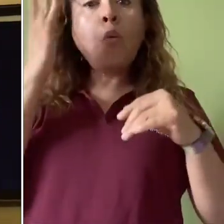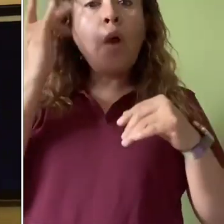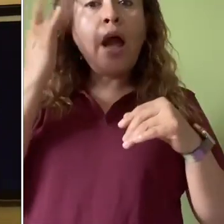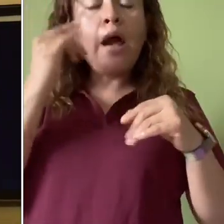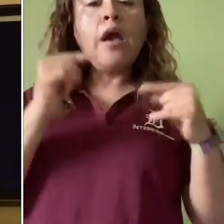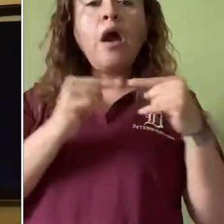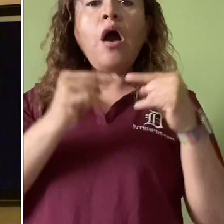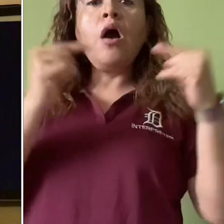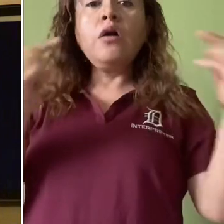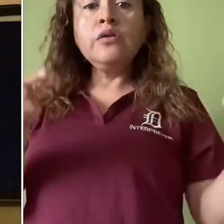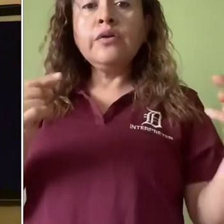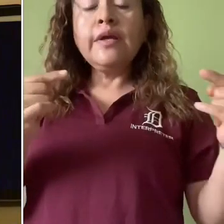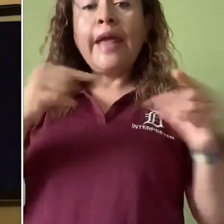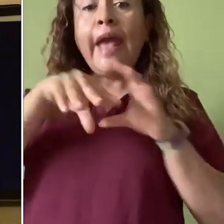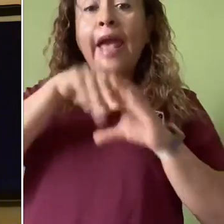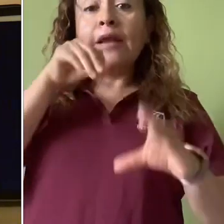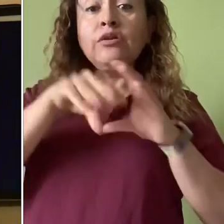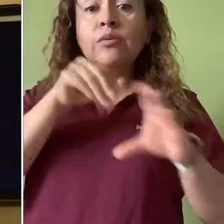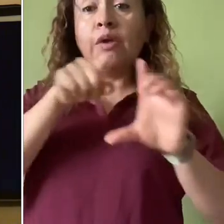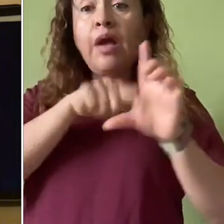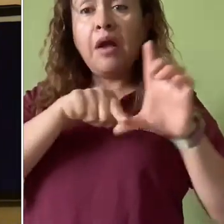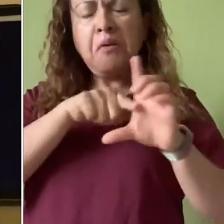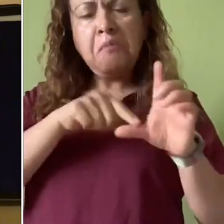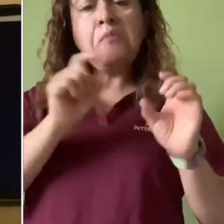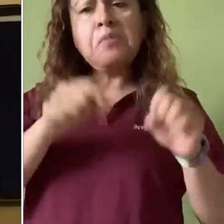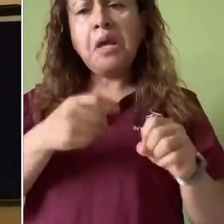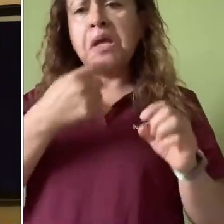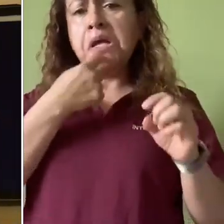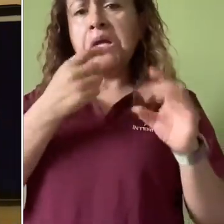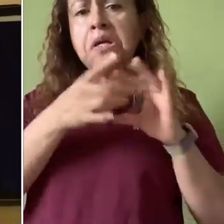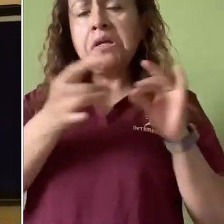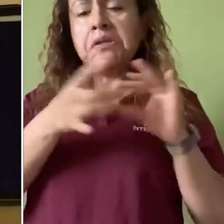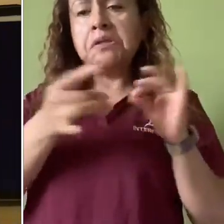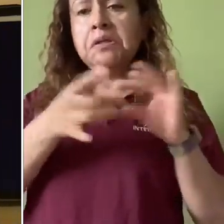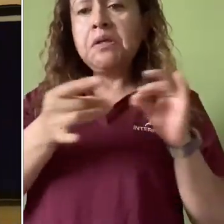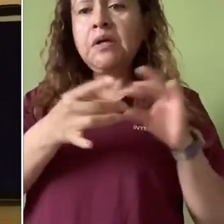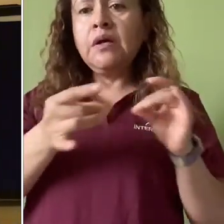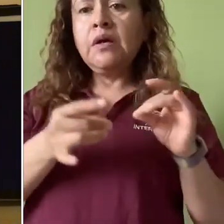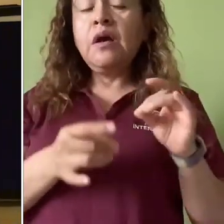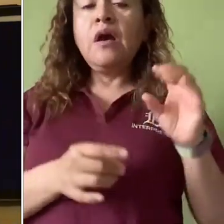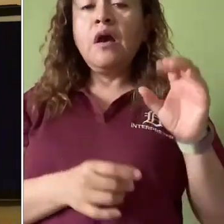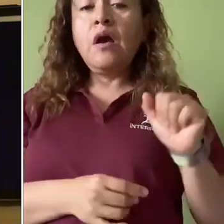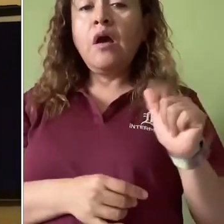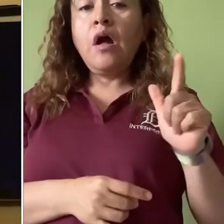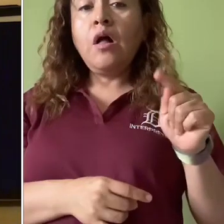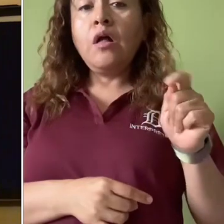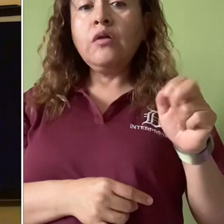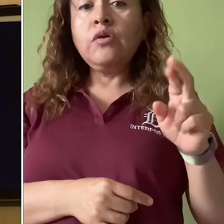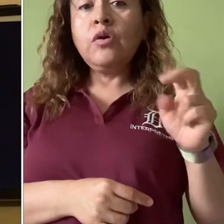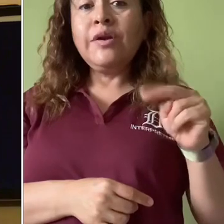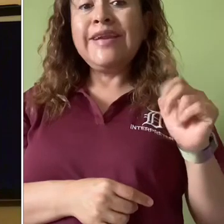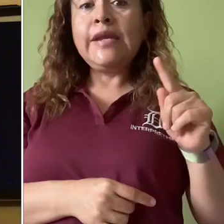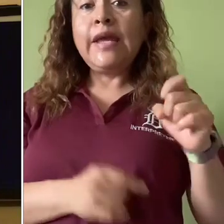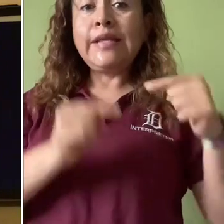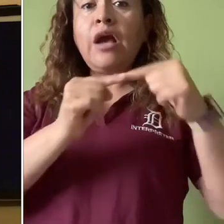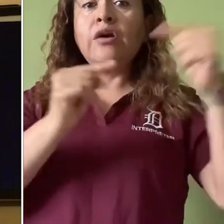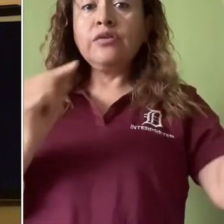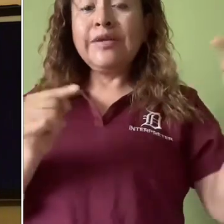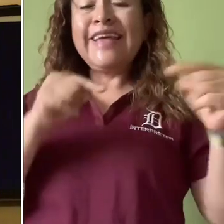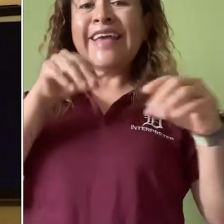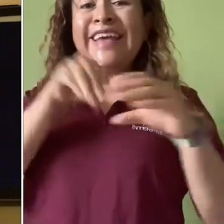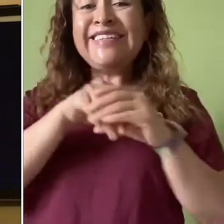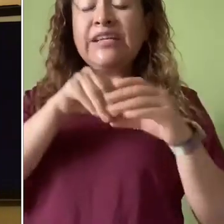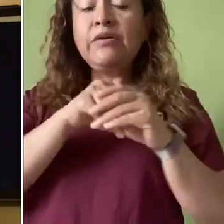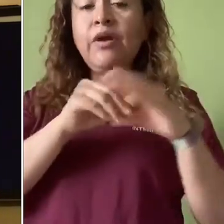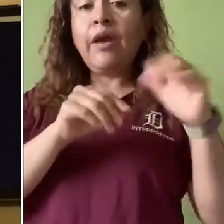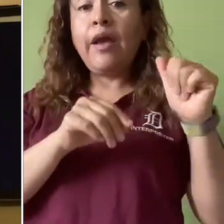interior angles, but we don't have to. So we already know that they are similar. Actually, we could just say it just by alternate interior angles, these are